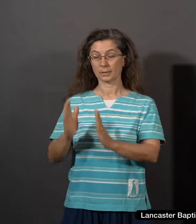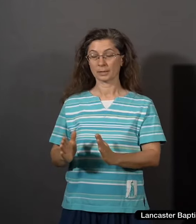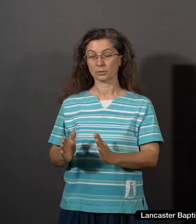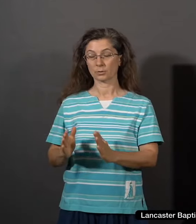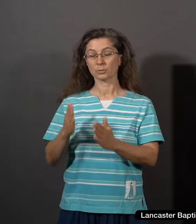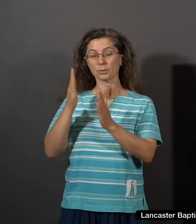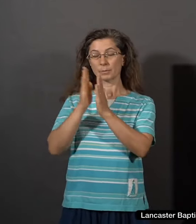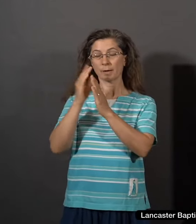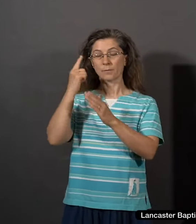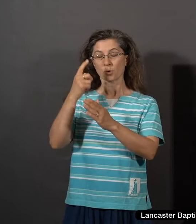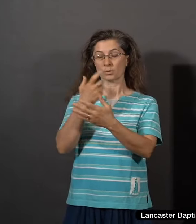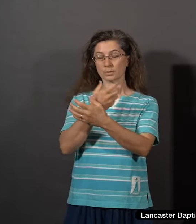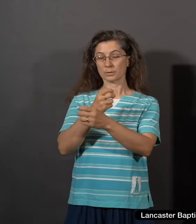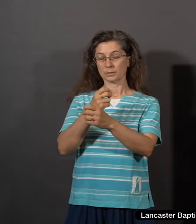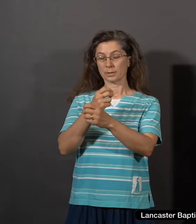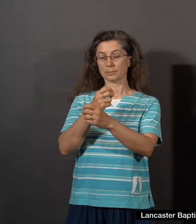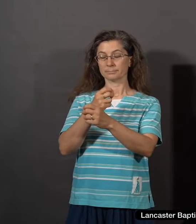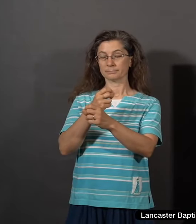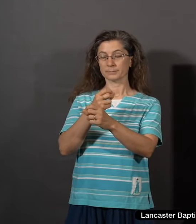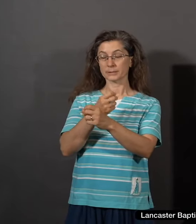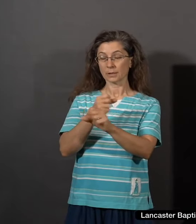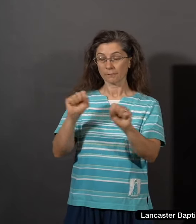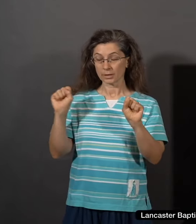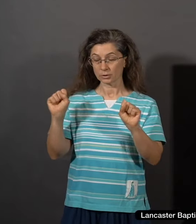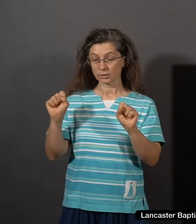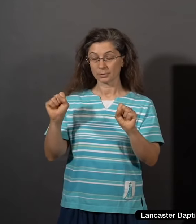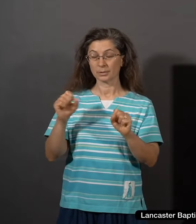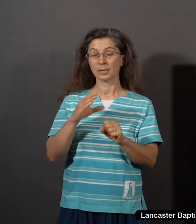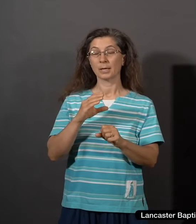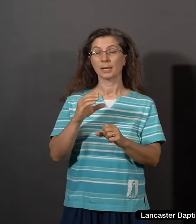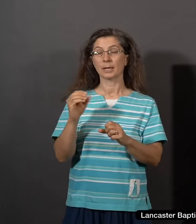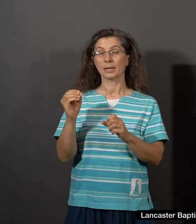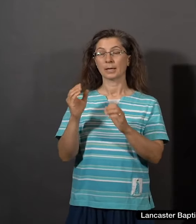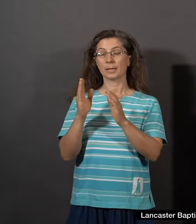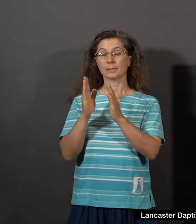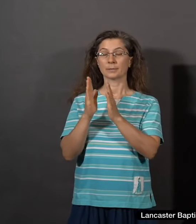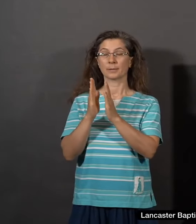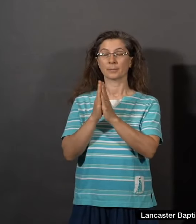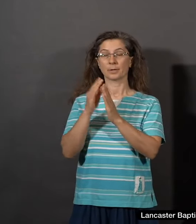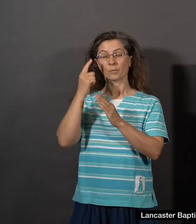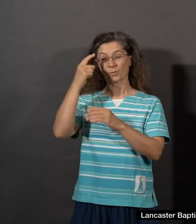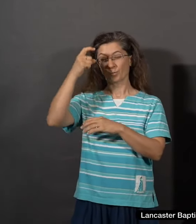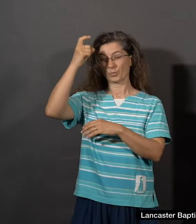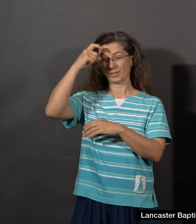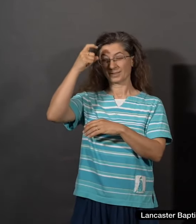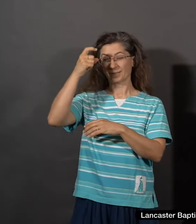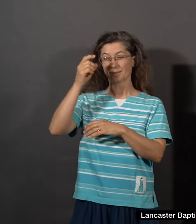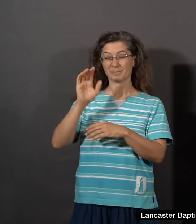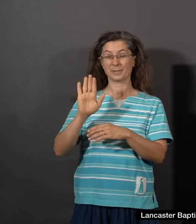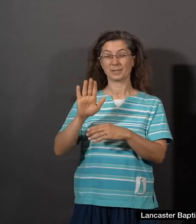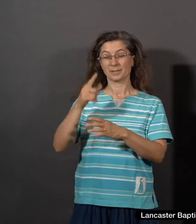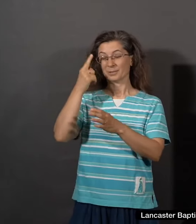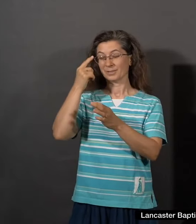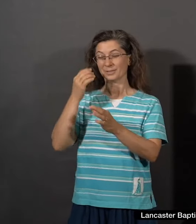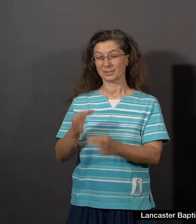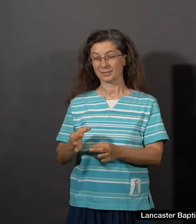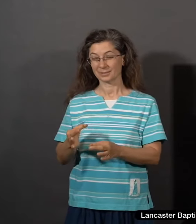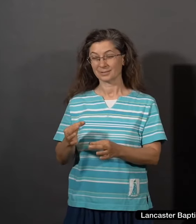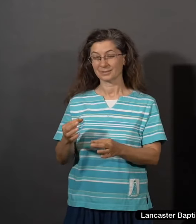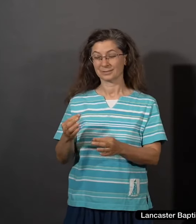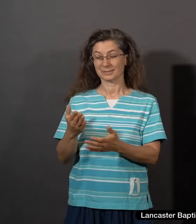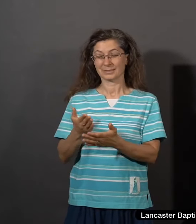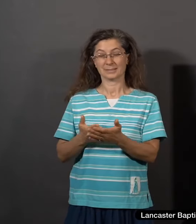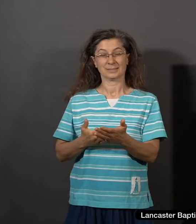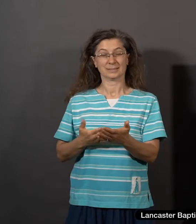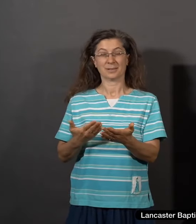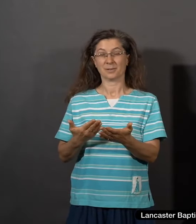all of them wisdom as they're so all over the board and the things they say and the rules that they make the